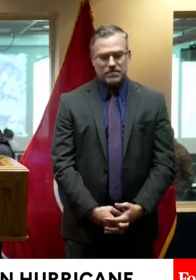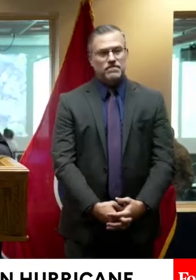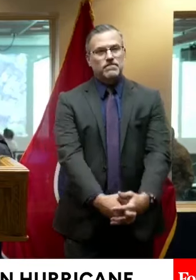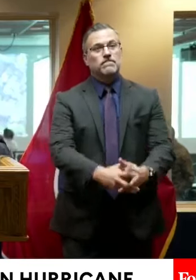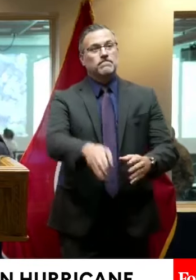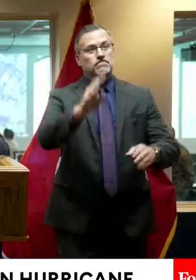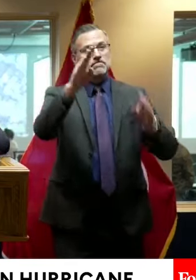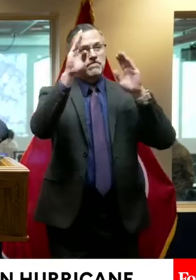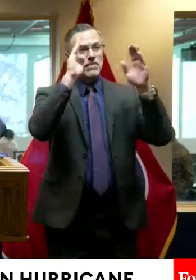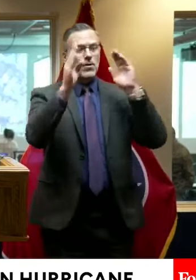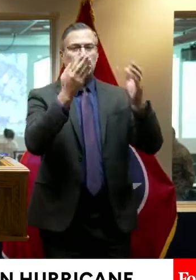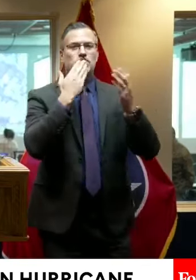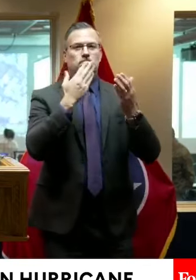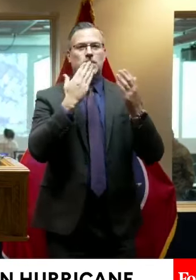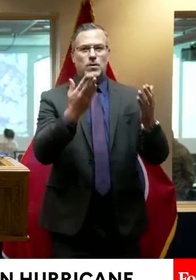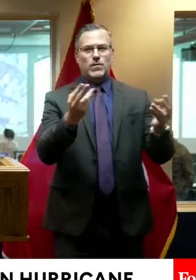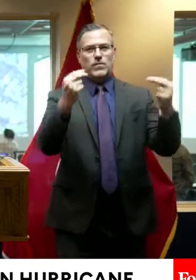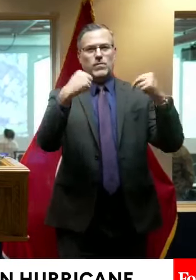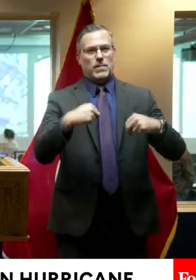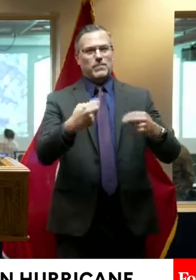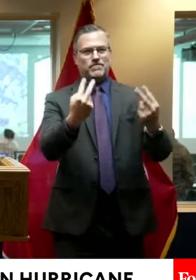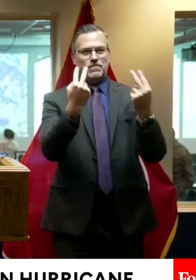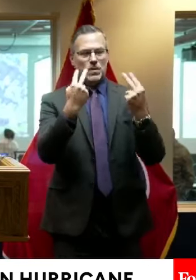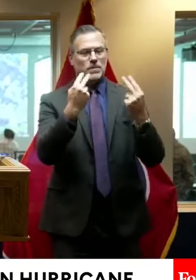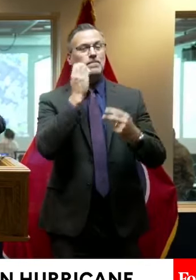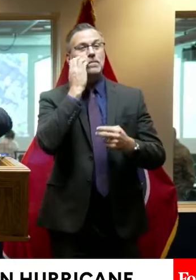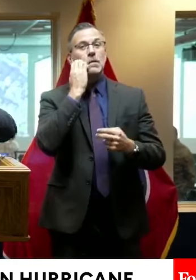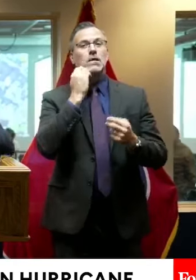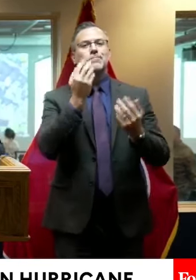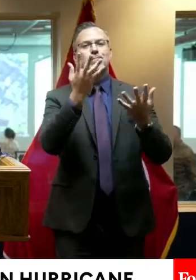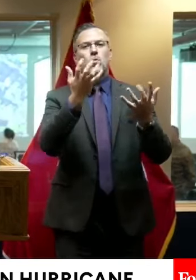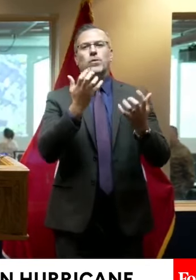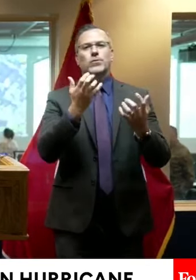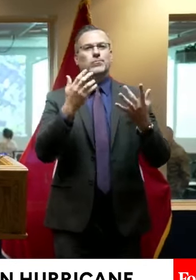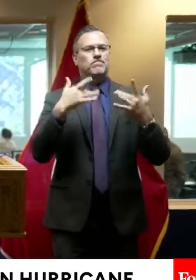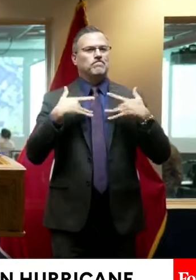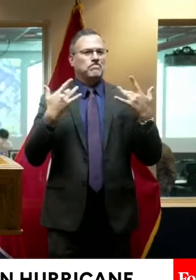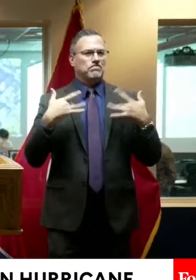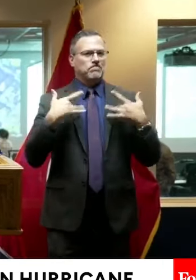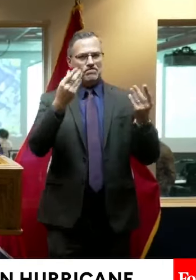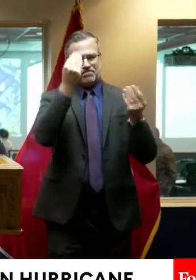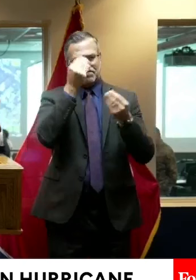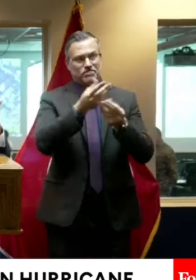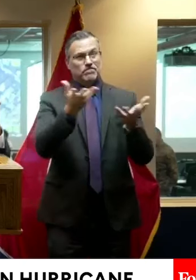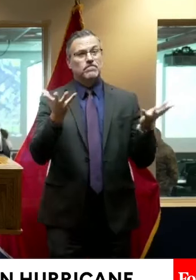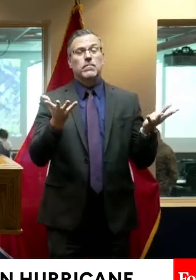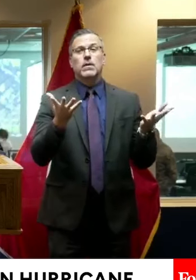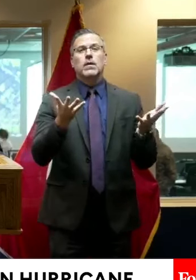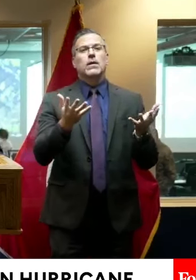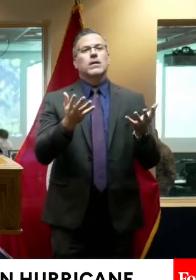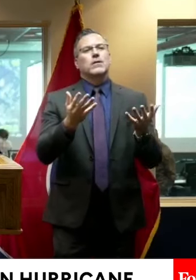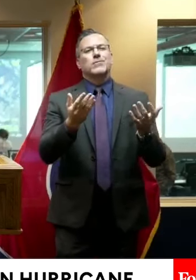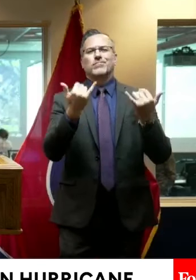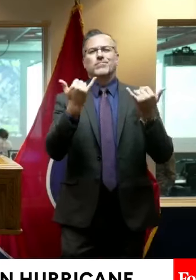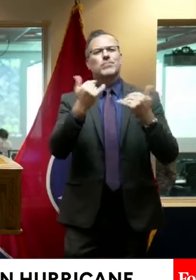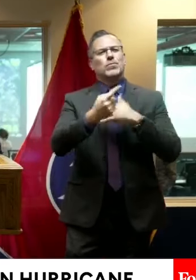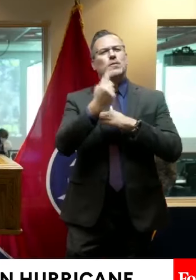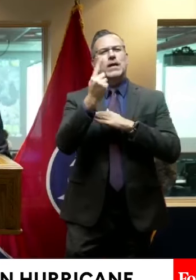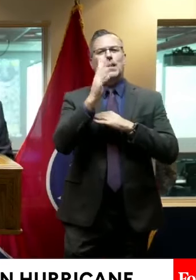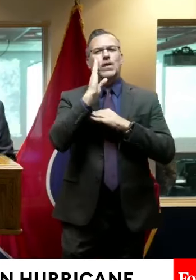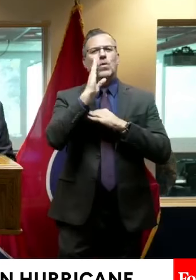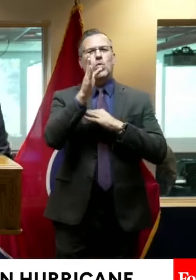Everybody, thanks for coming out for an update. Primarily, we're providing an update today